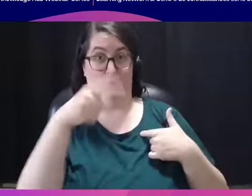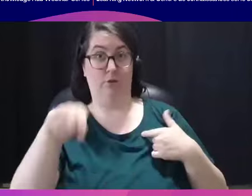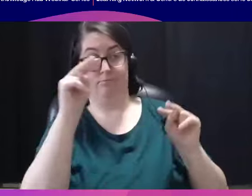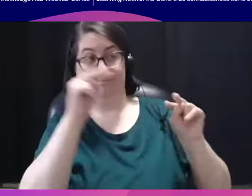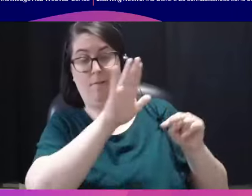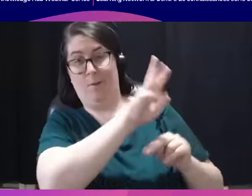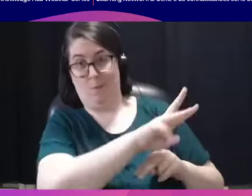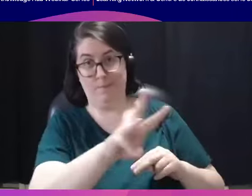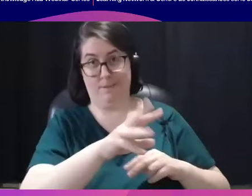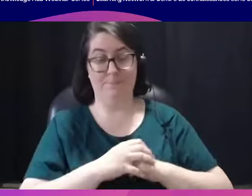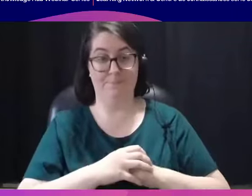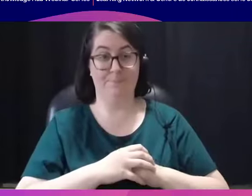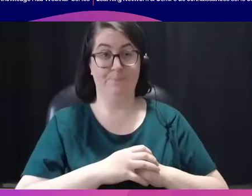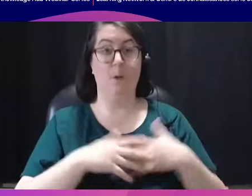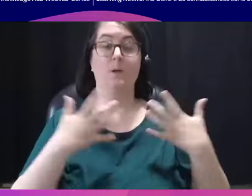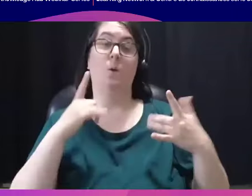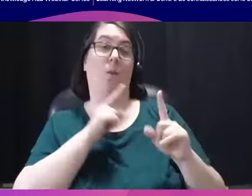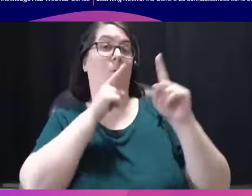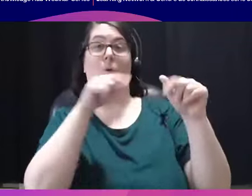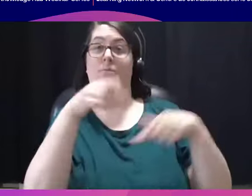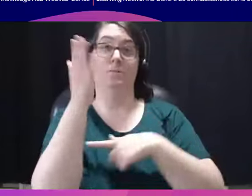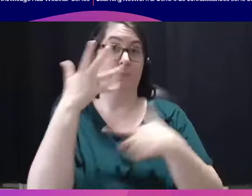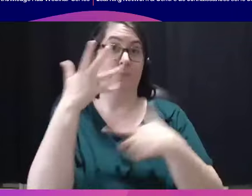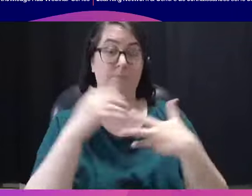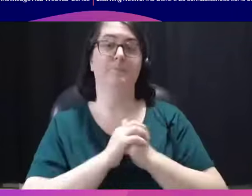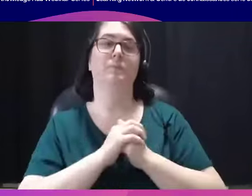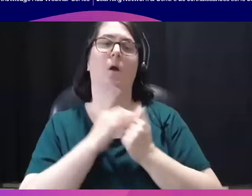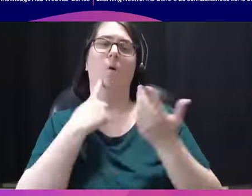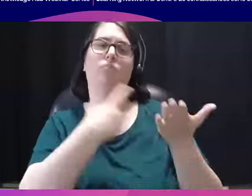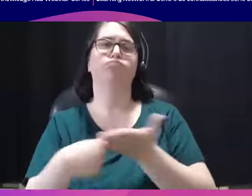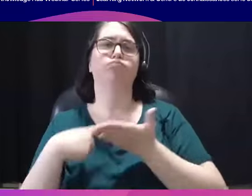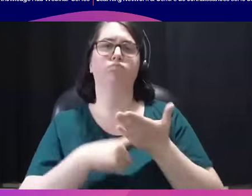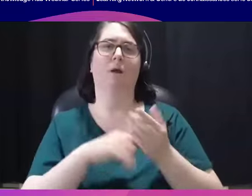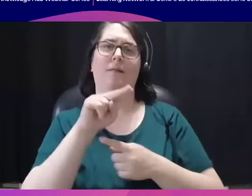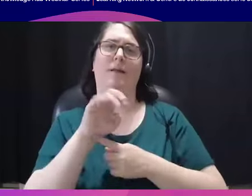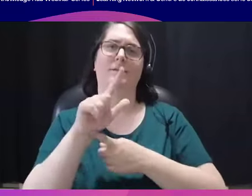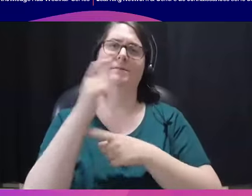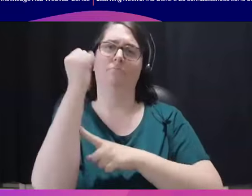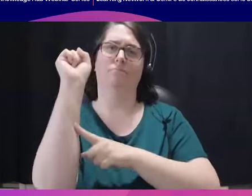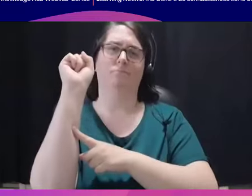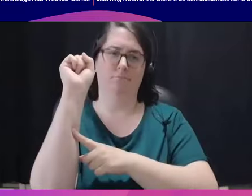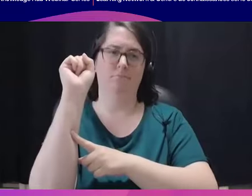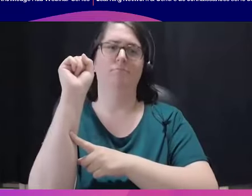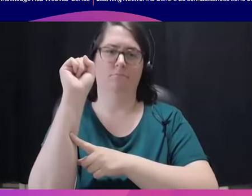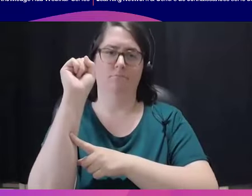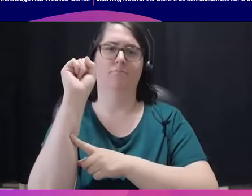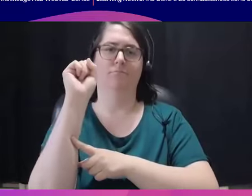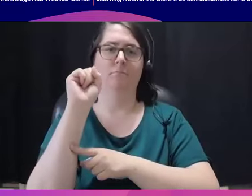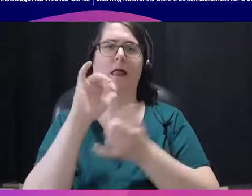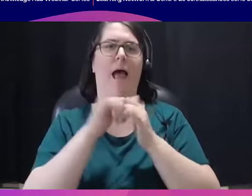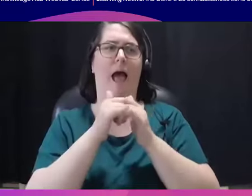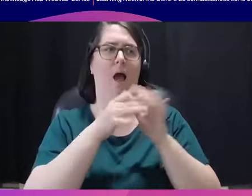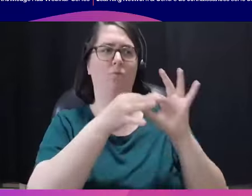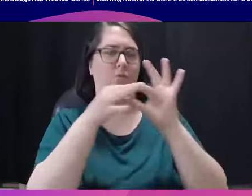their website. And so the objective of this presentation today is to discuss the incel movement in Canada and its intersections with